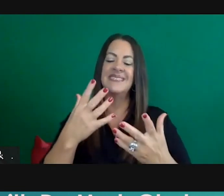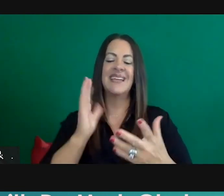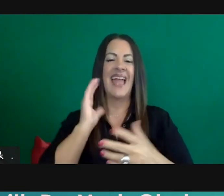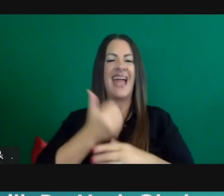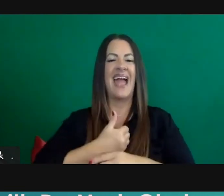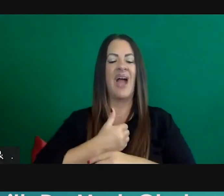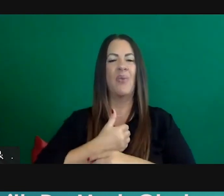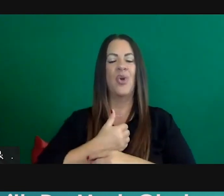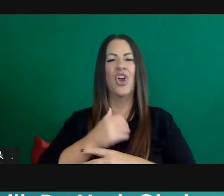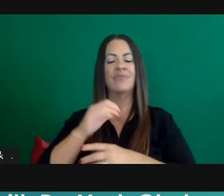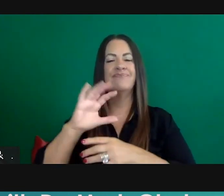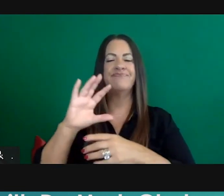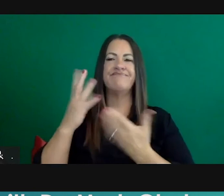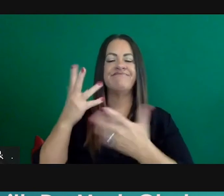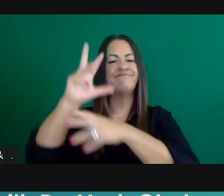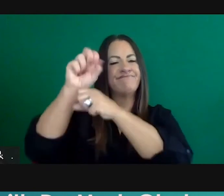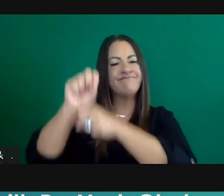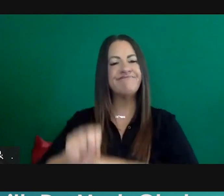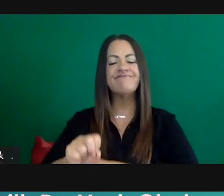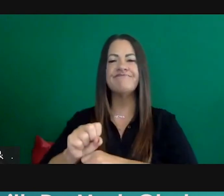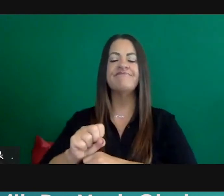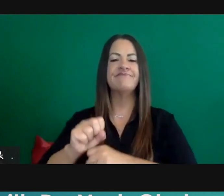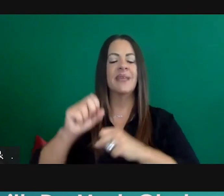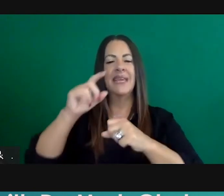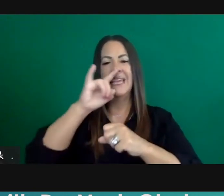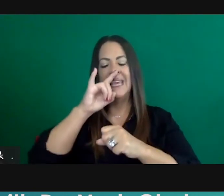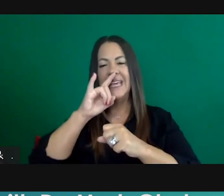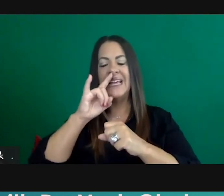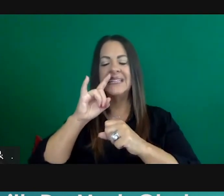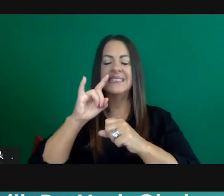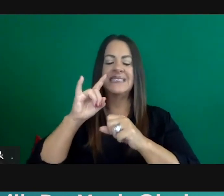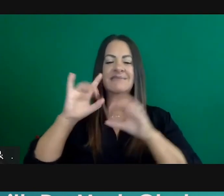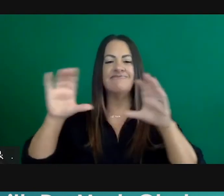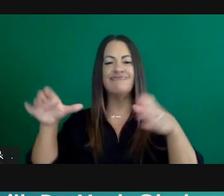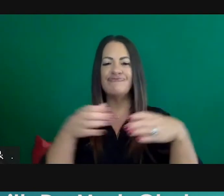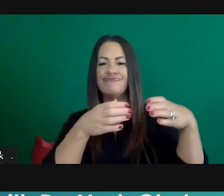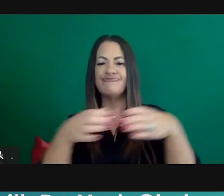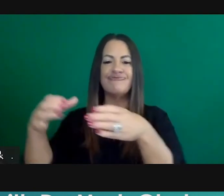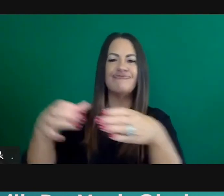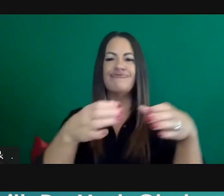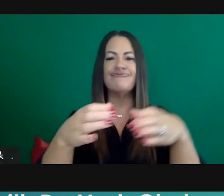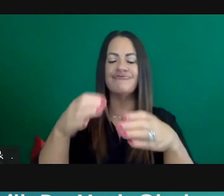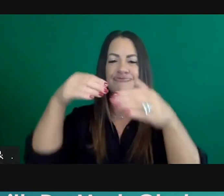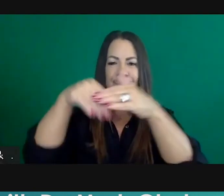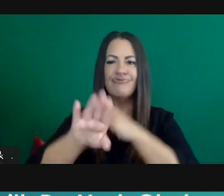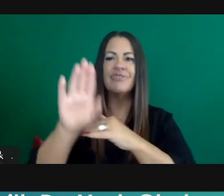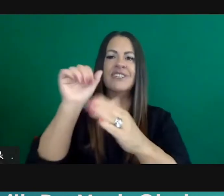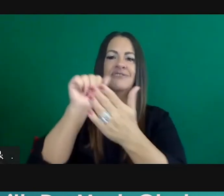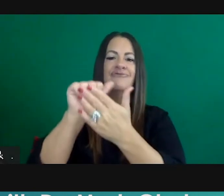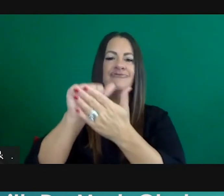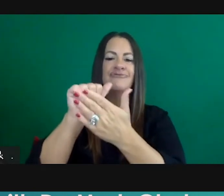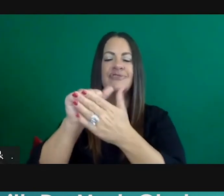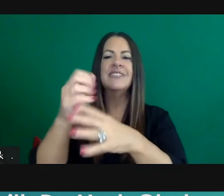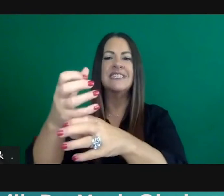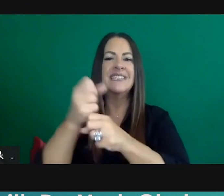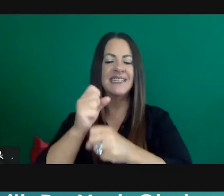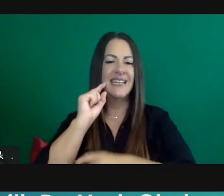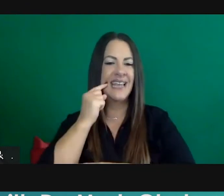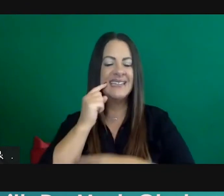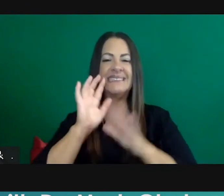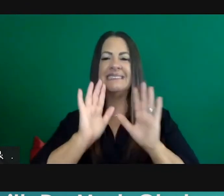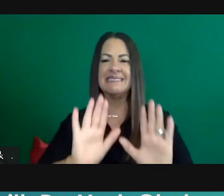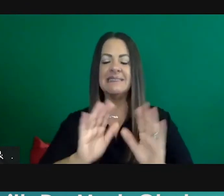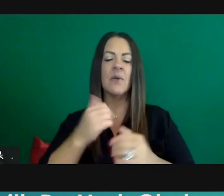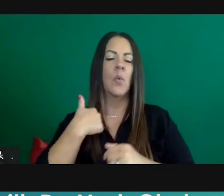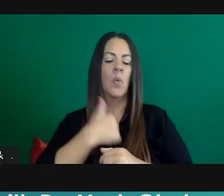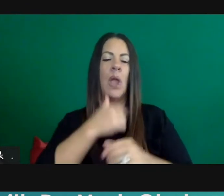traditional trick-or-treating festivities is really not advised under COVID. We're going to be working to put out